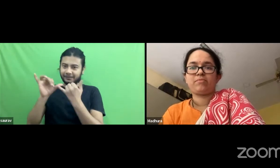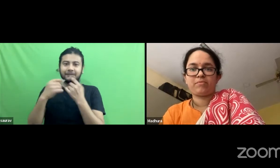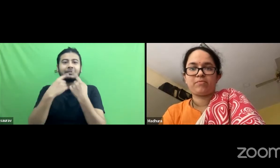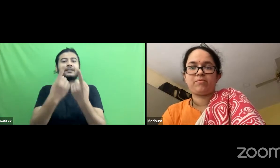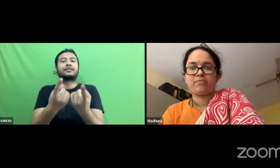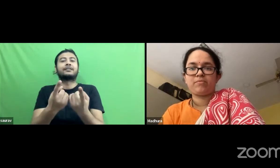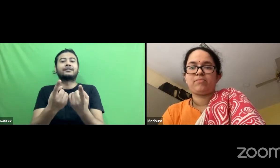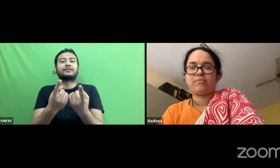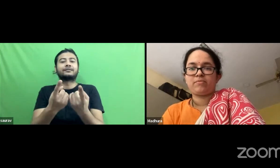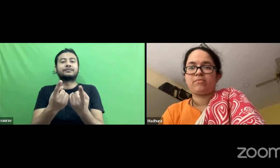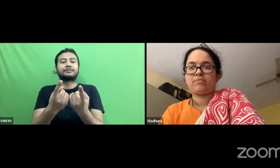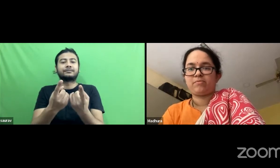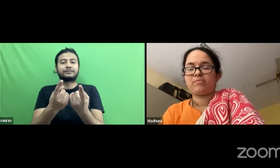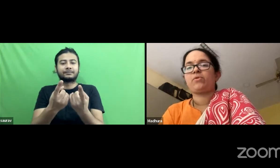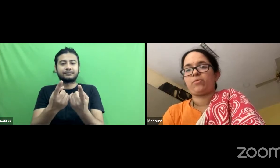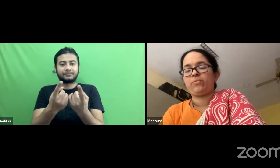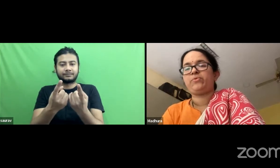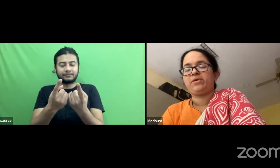I'll remove all your sinful reactions.